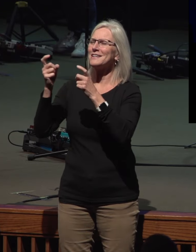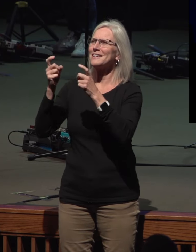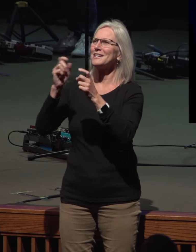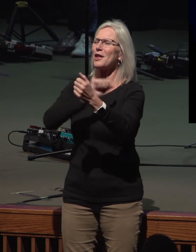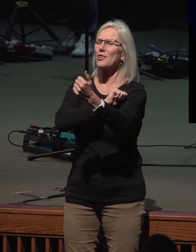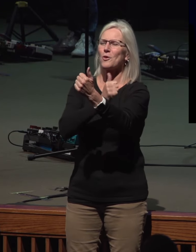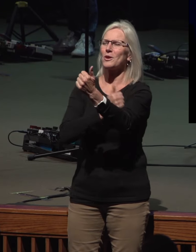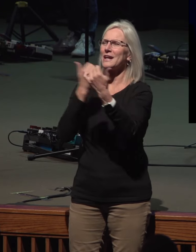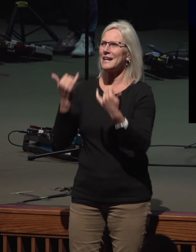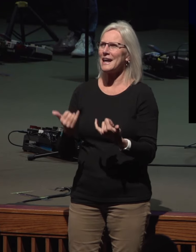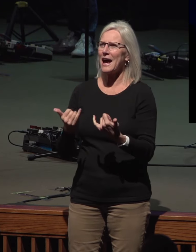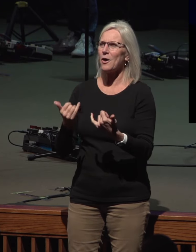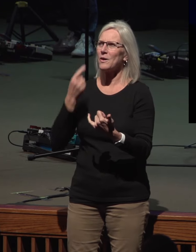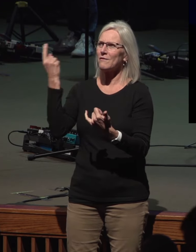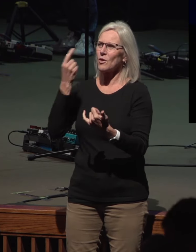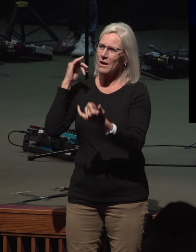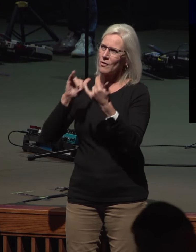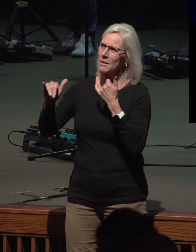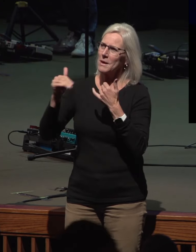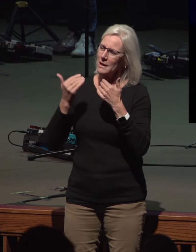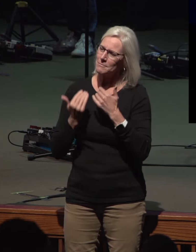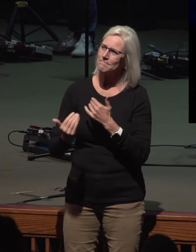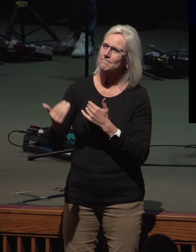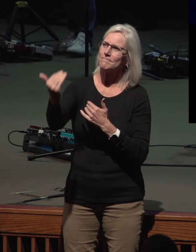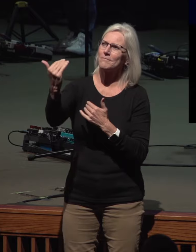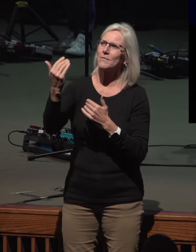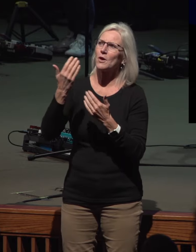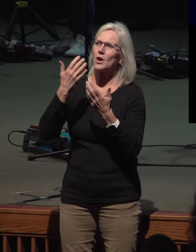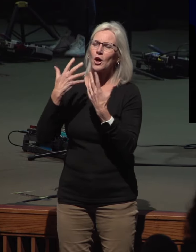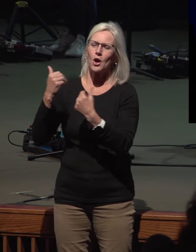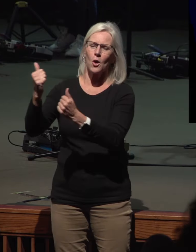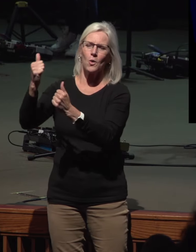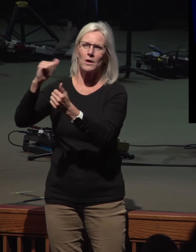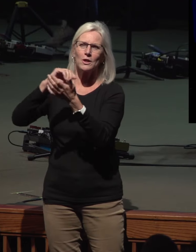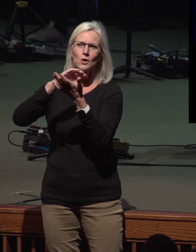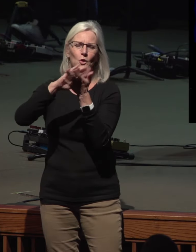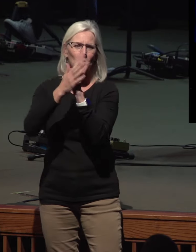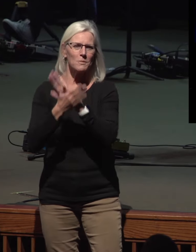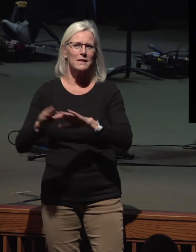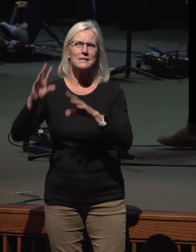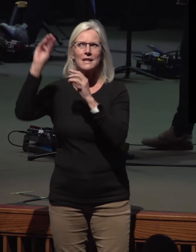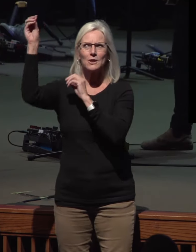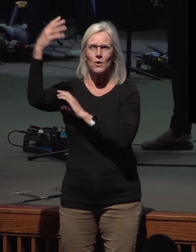now and forever. Amen and amen. Go in his grace and go in his peace.